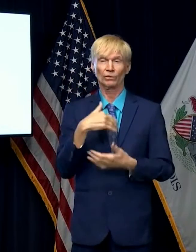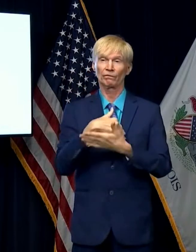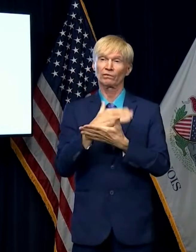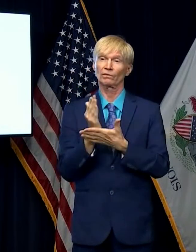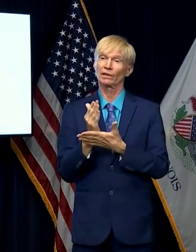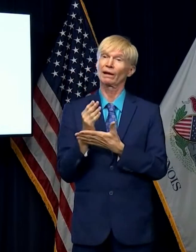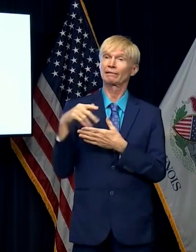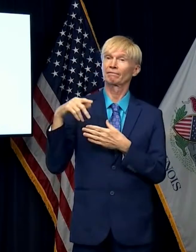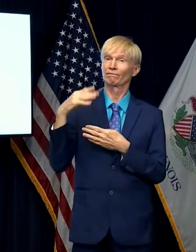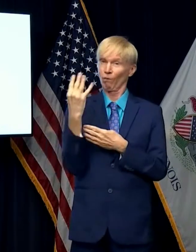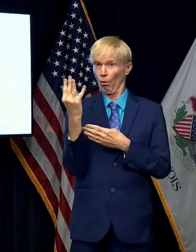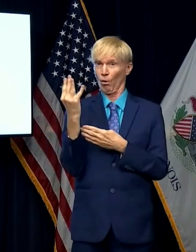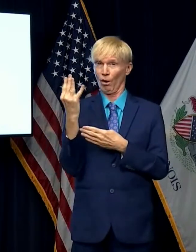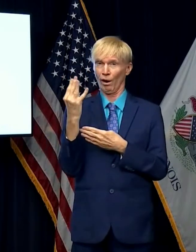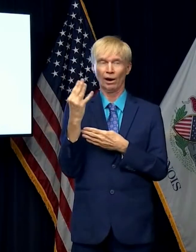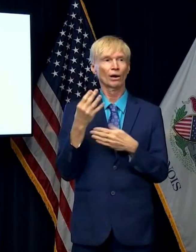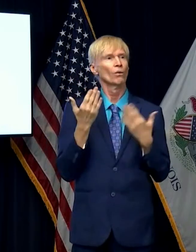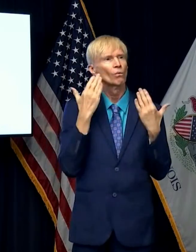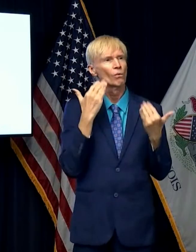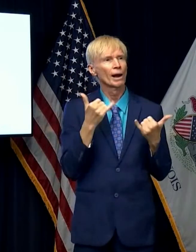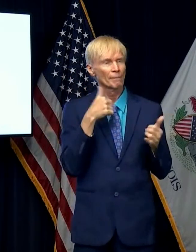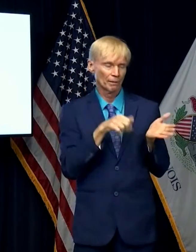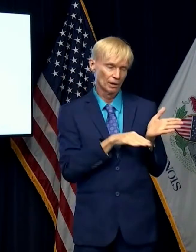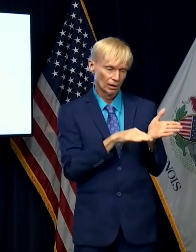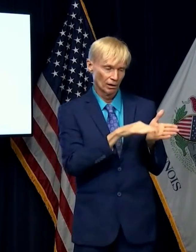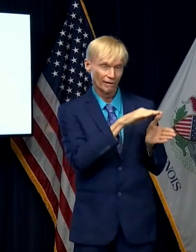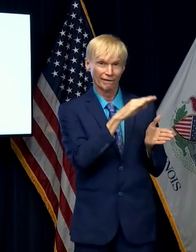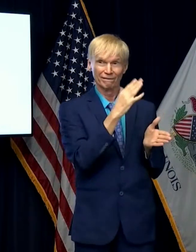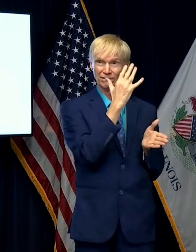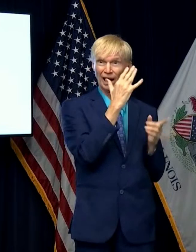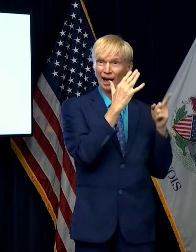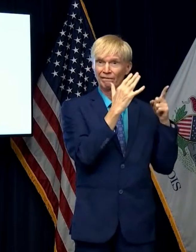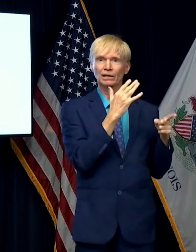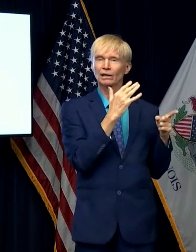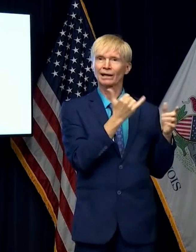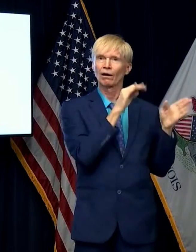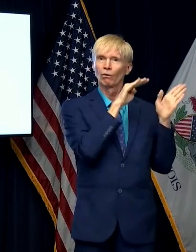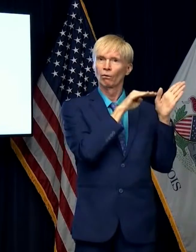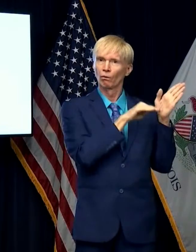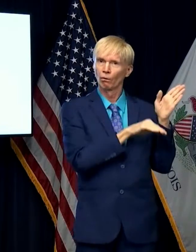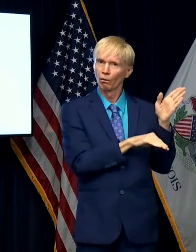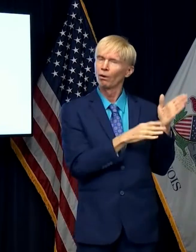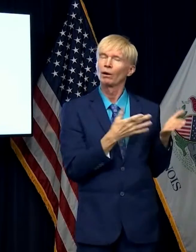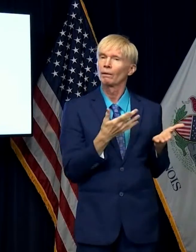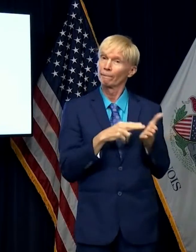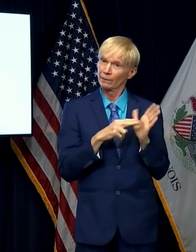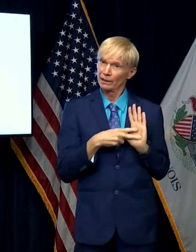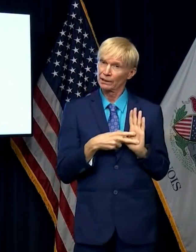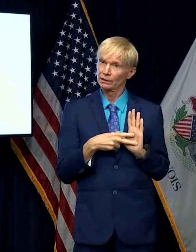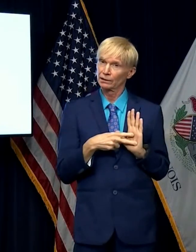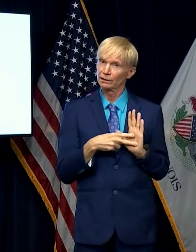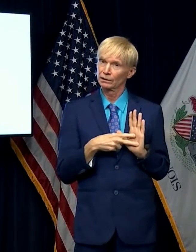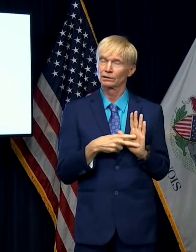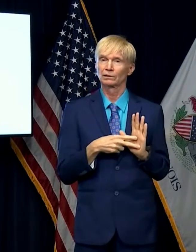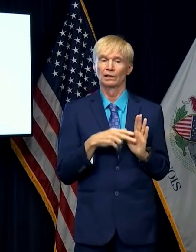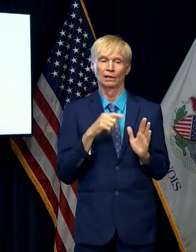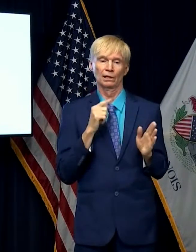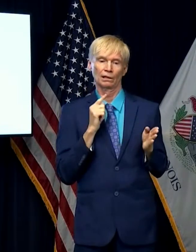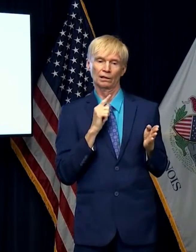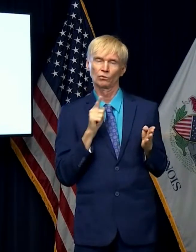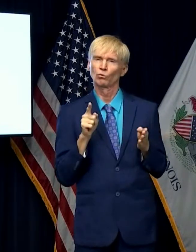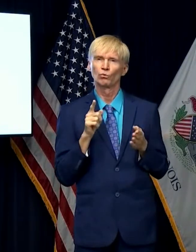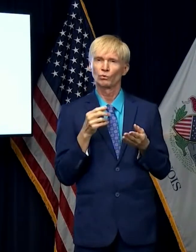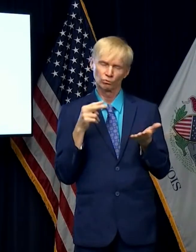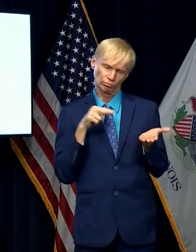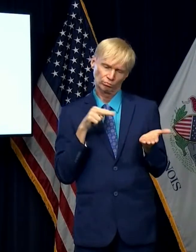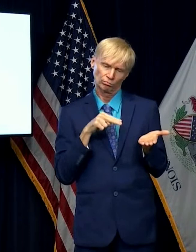health metrics that you mentioned that got us into phase 5, those are all going in the other direction right now. Are those data points now